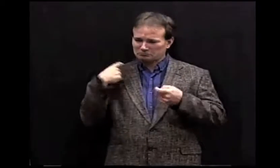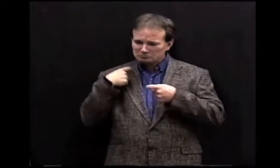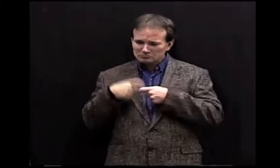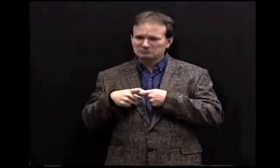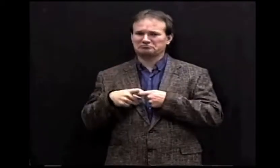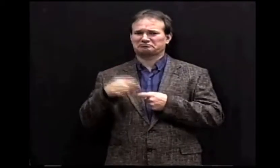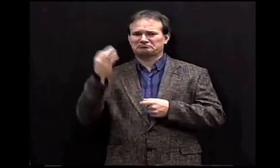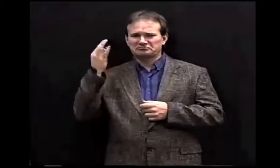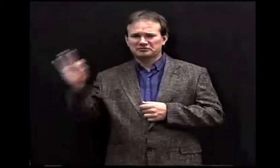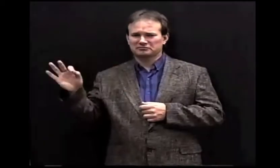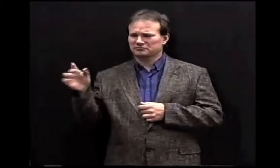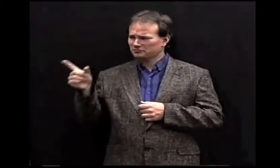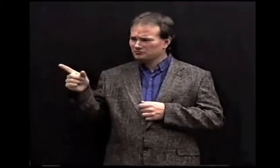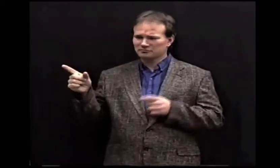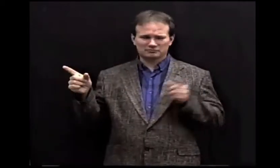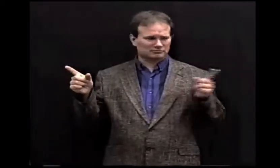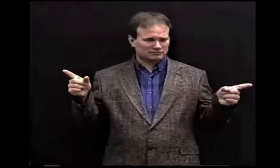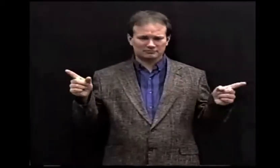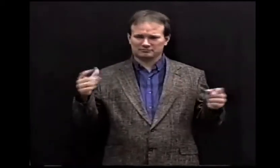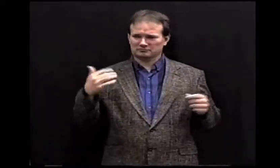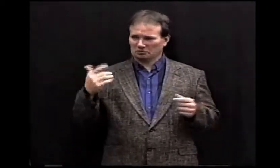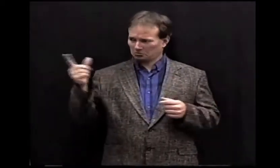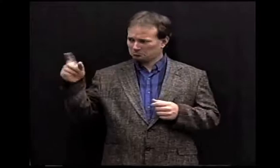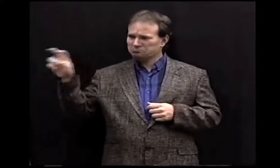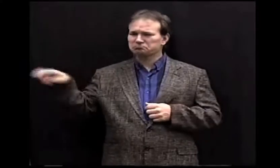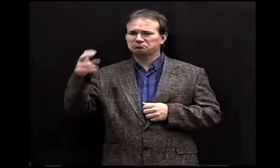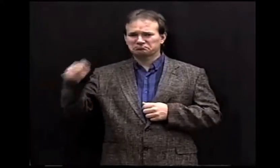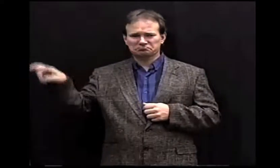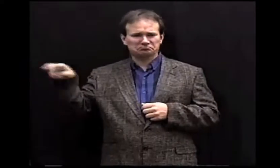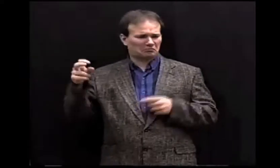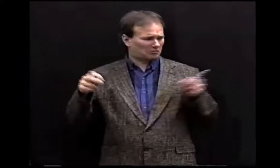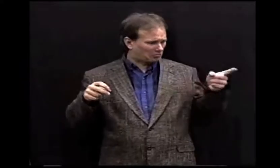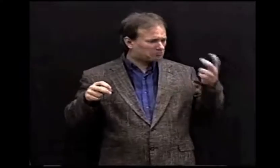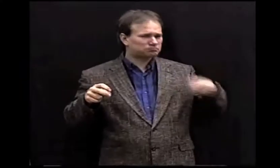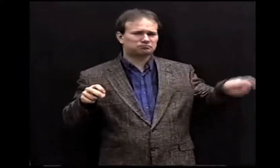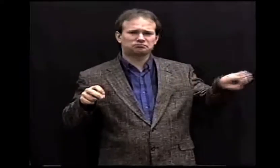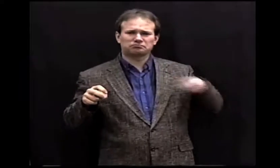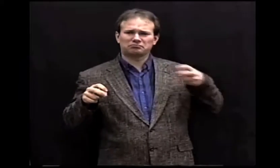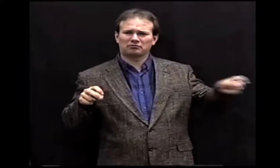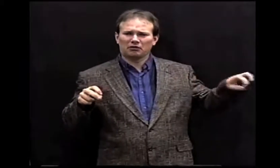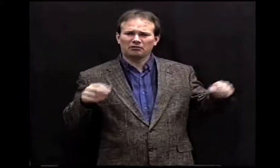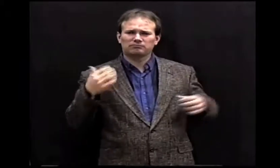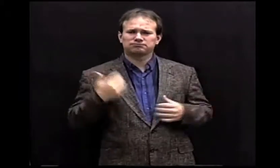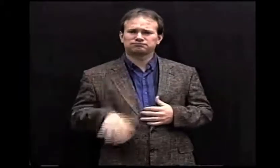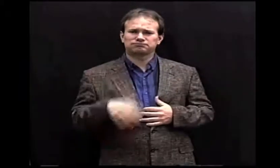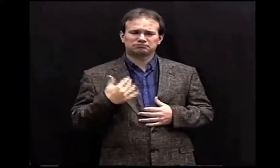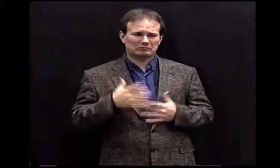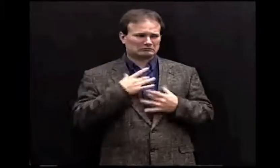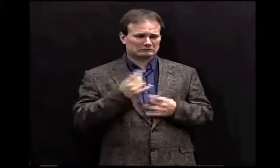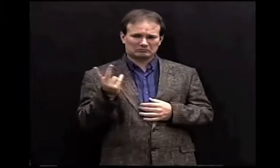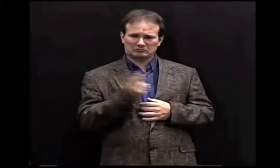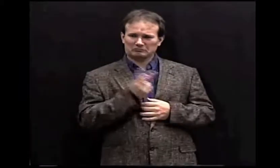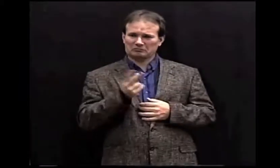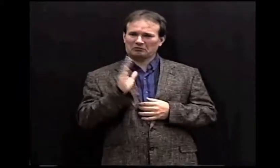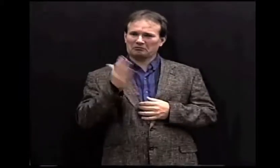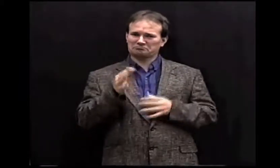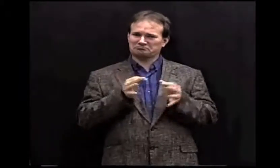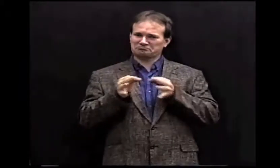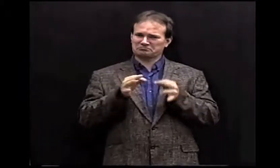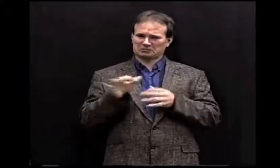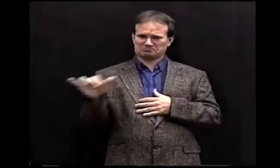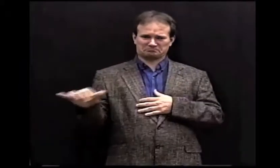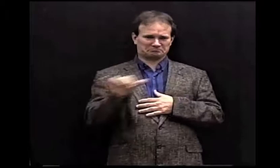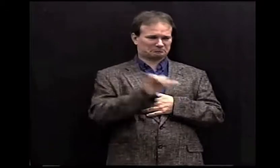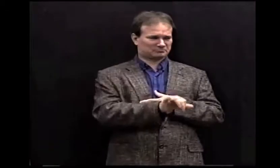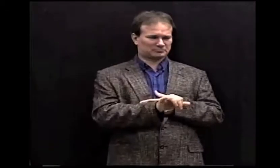Wow, those are really interesting. The deaf community explains that switching between signing and spoken English is the same process as switching